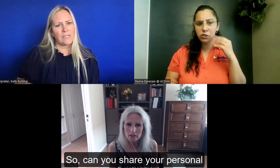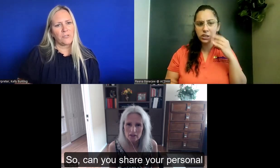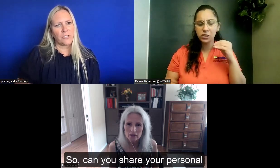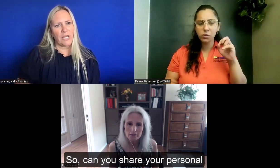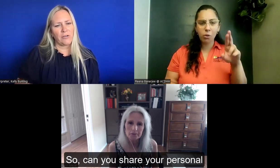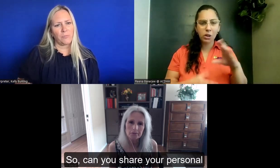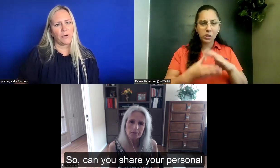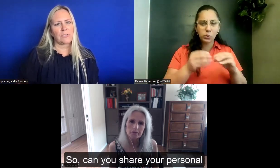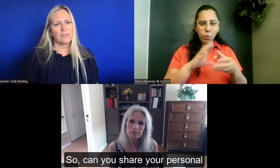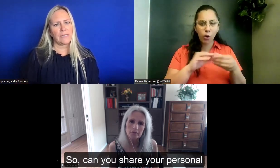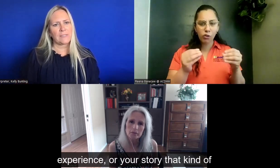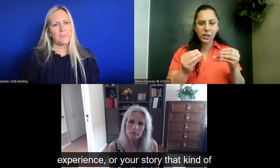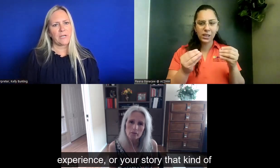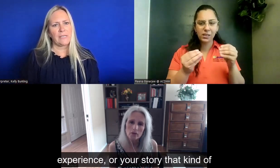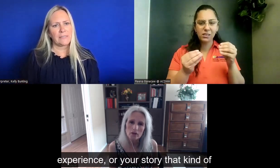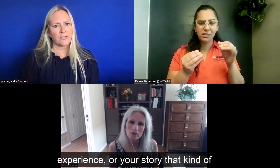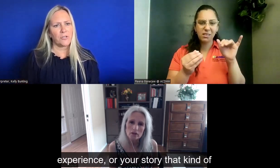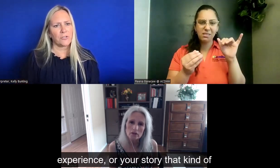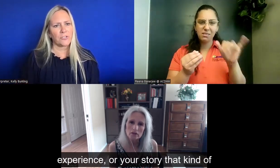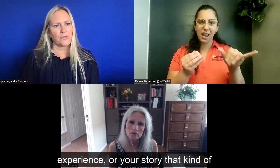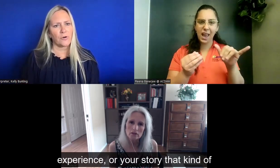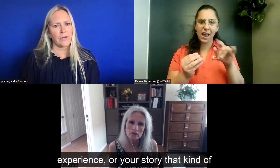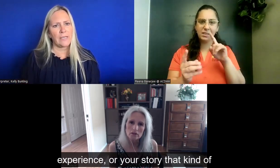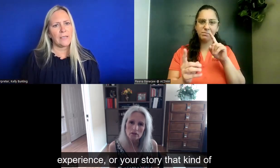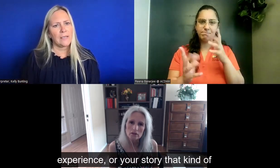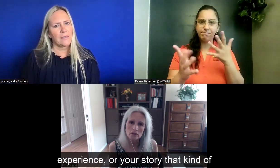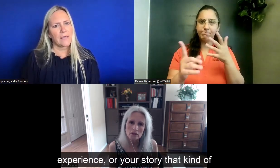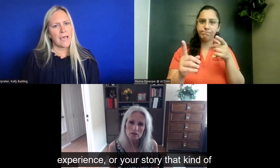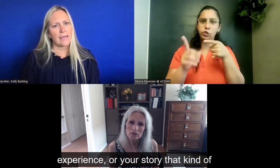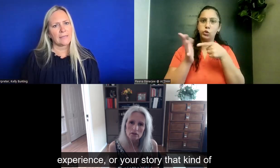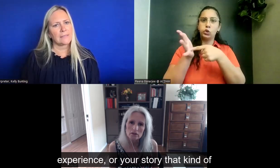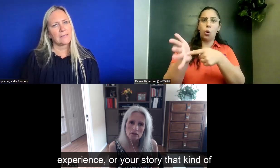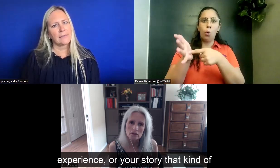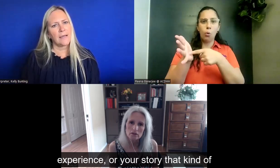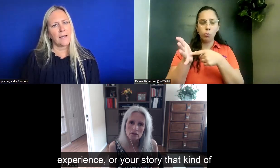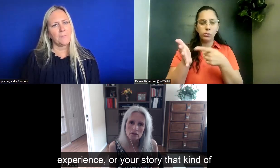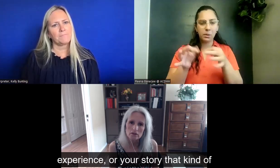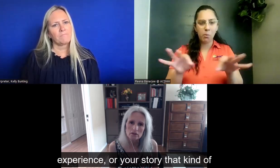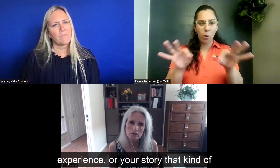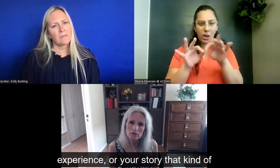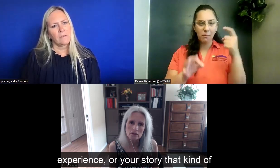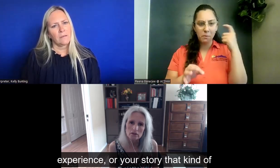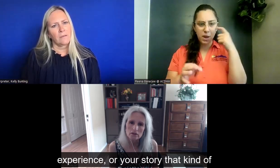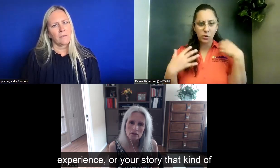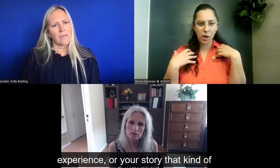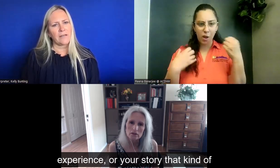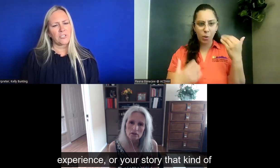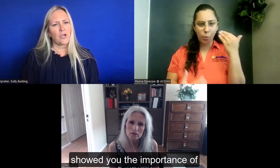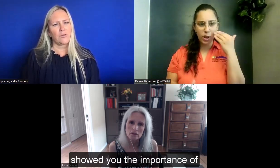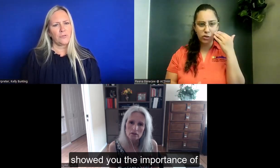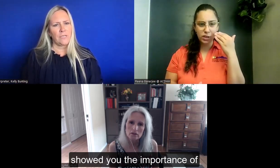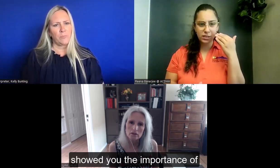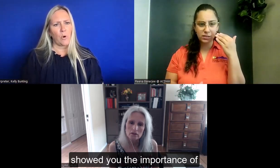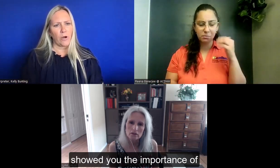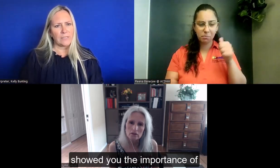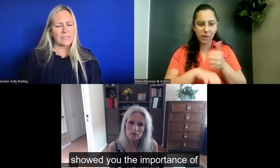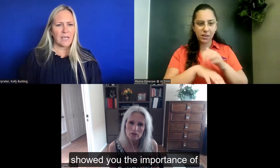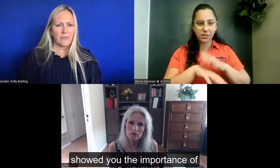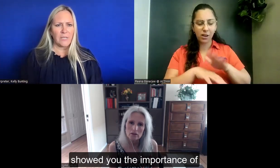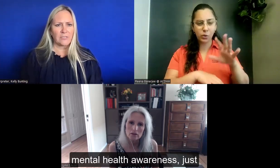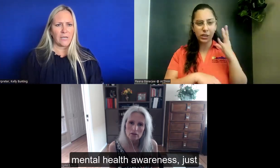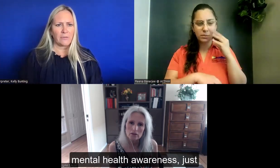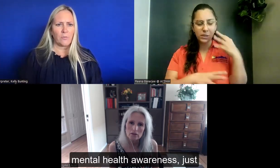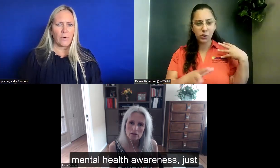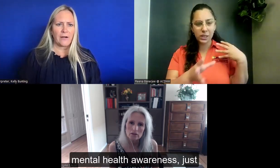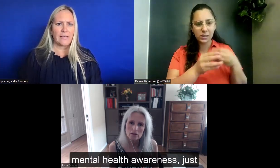So can you share your personal experience or your story that kind of showed you the importance